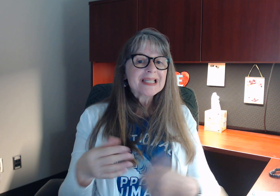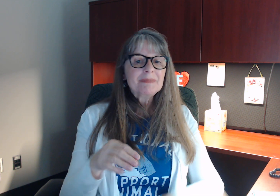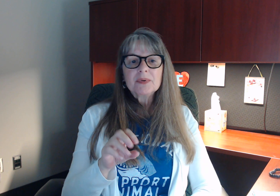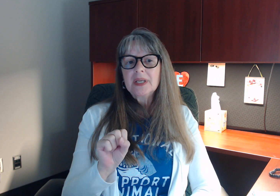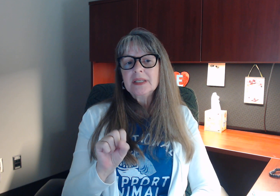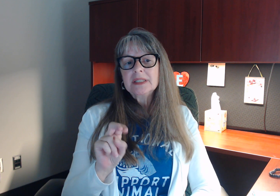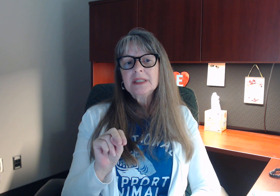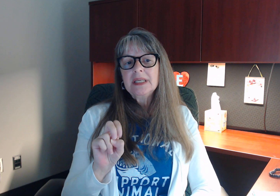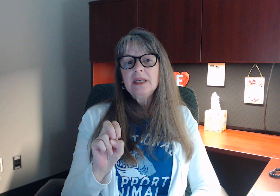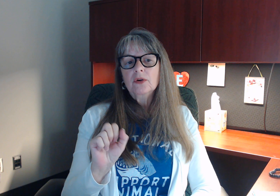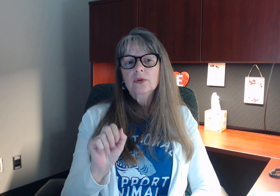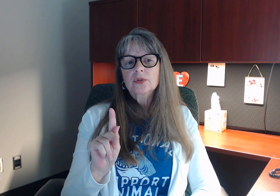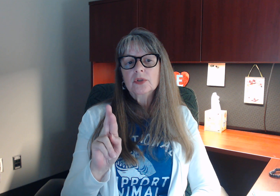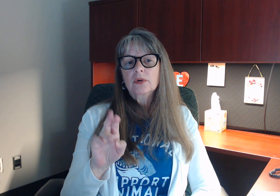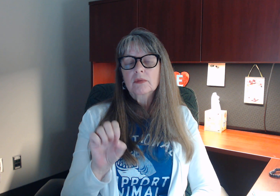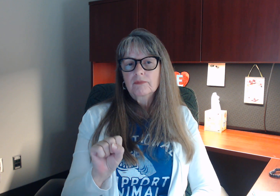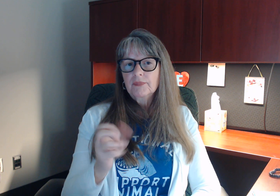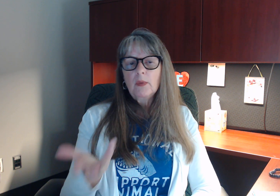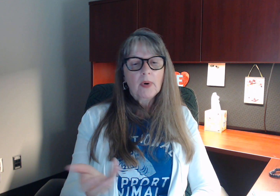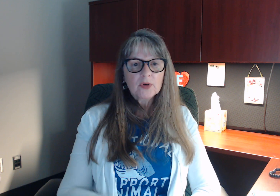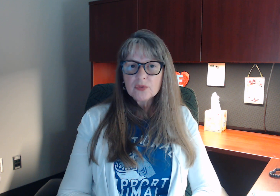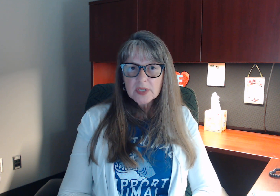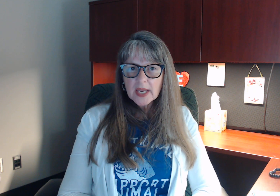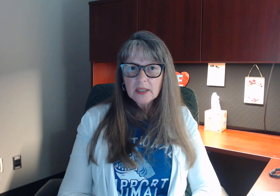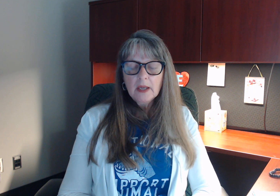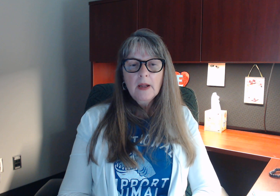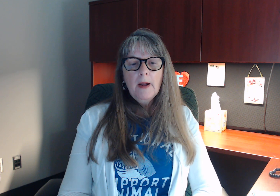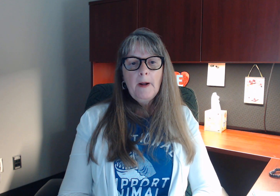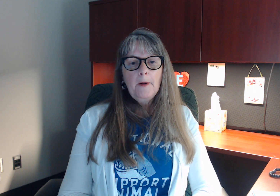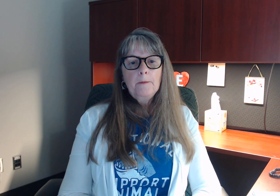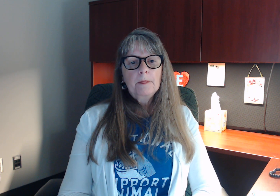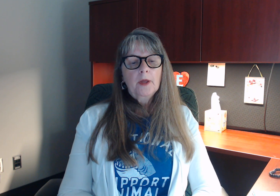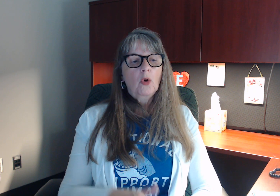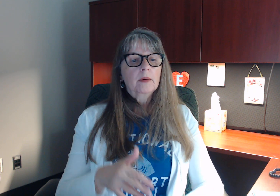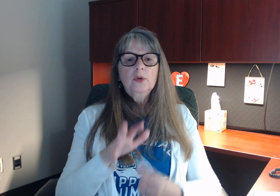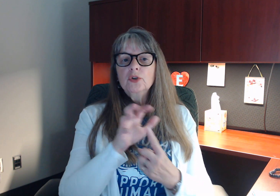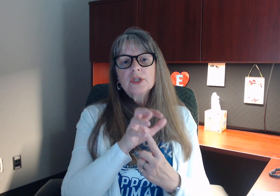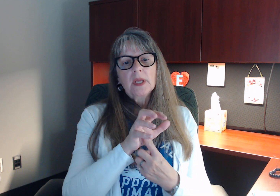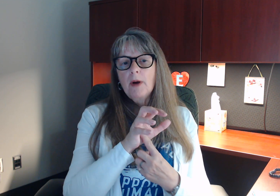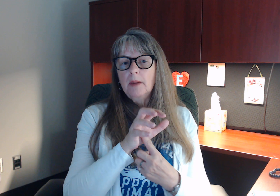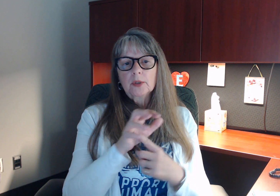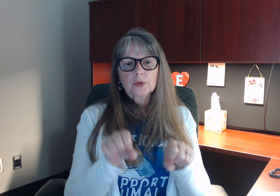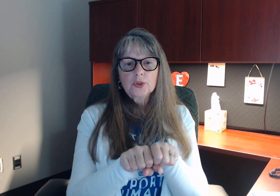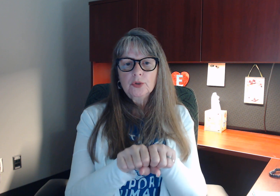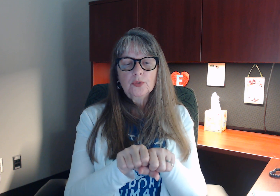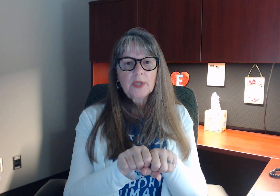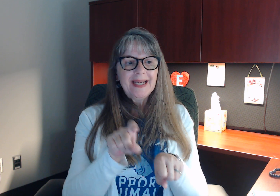people say sneakers, whatever you say. Or you can just say popular shoes. I need to